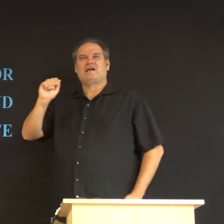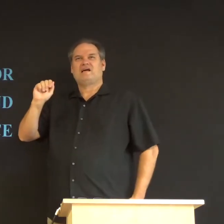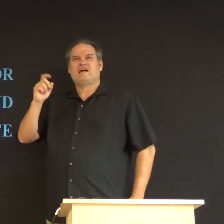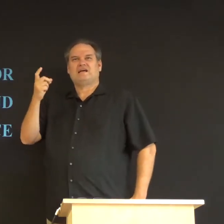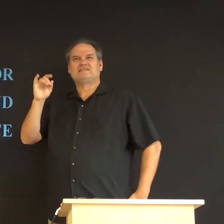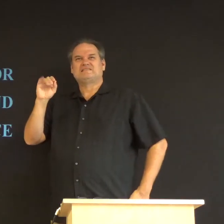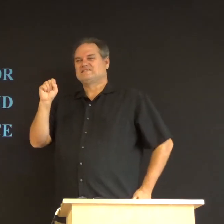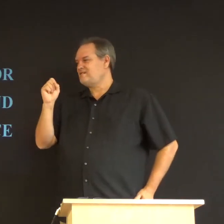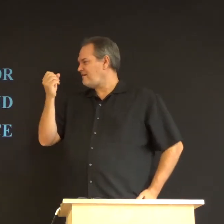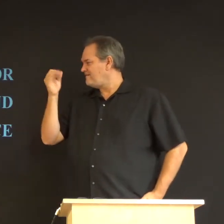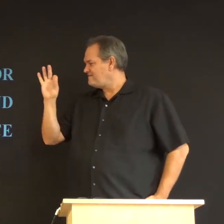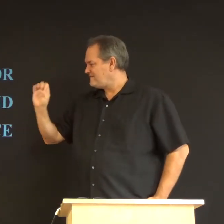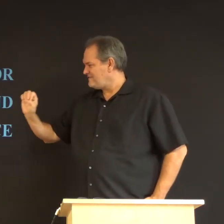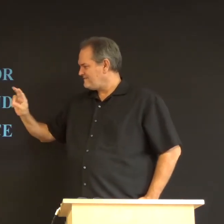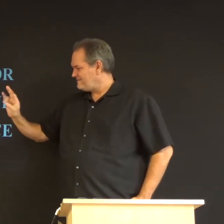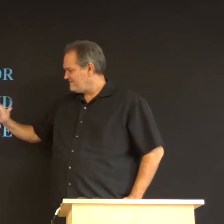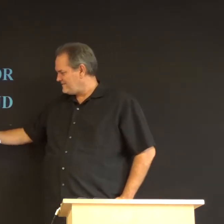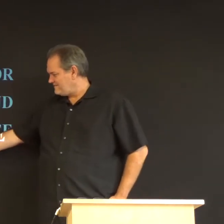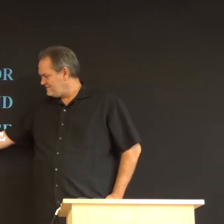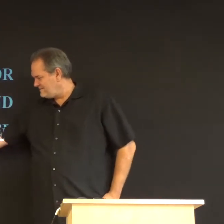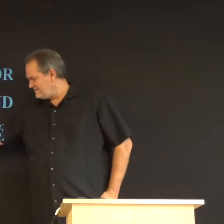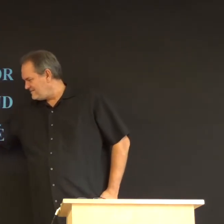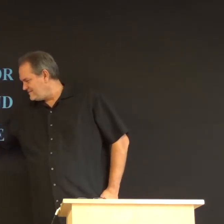His name, the Access of Evil.